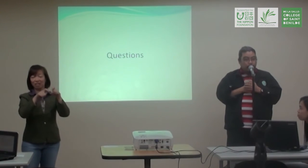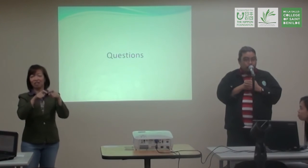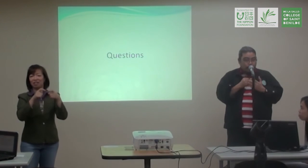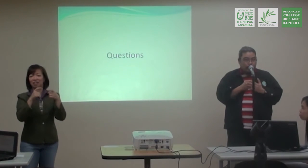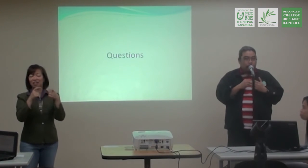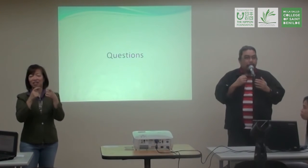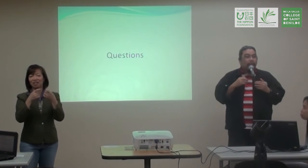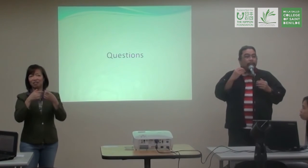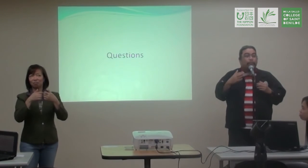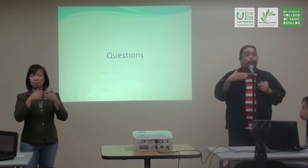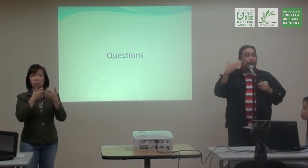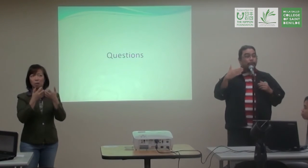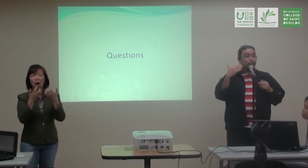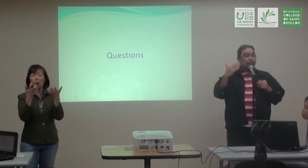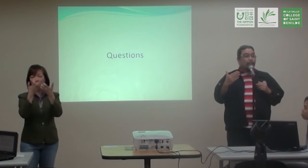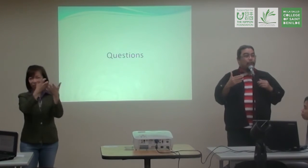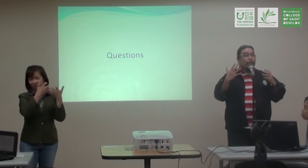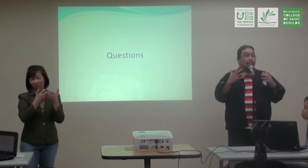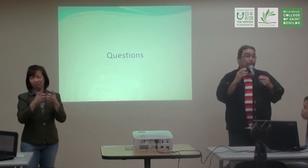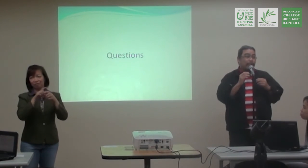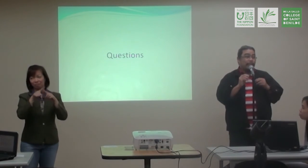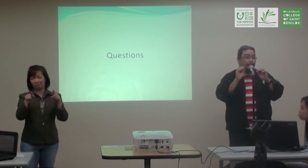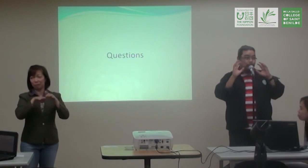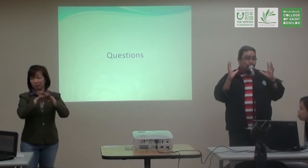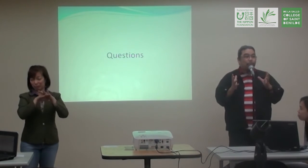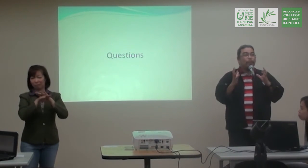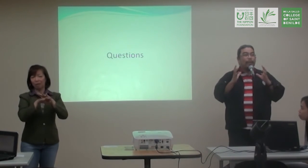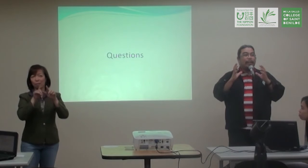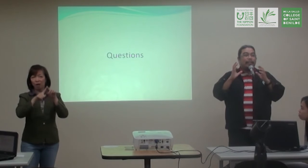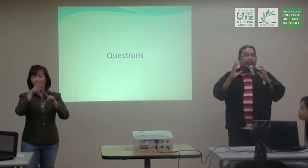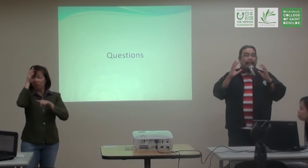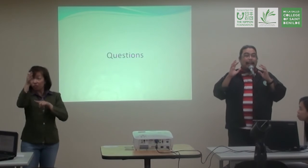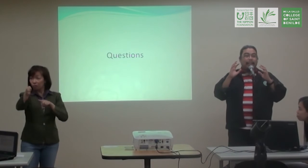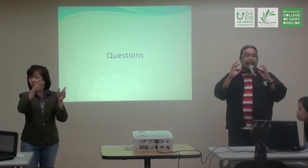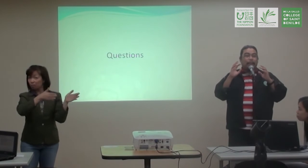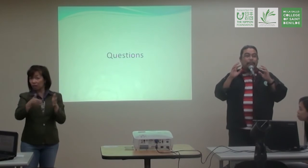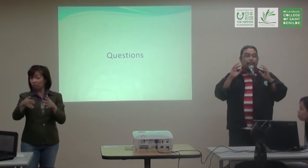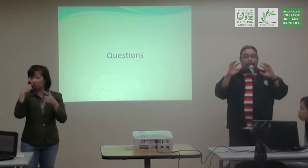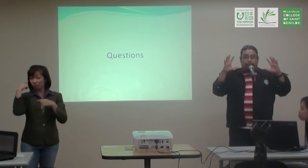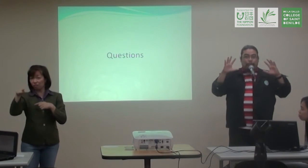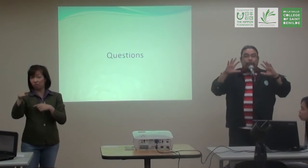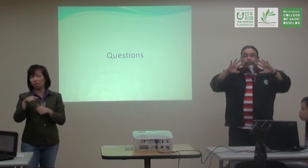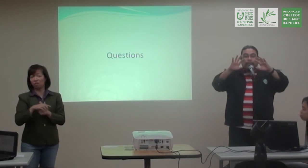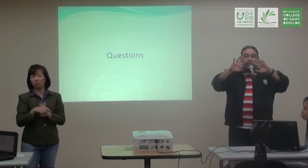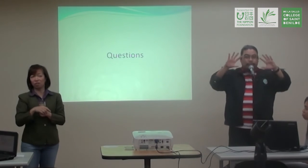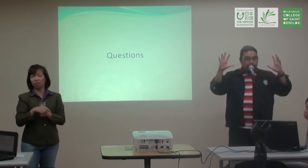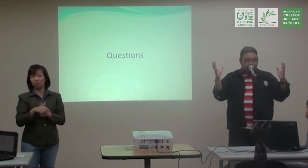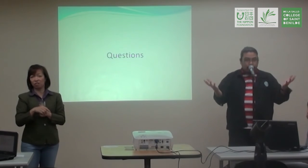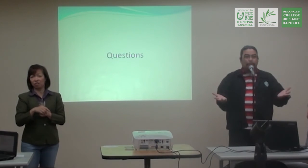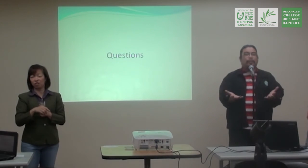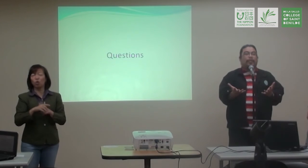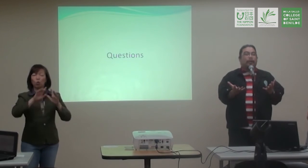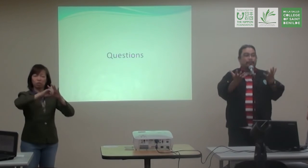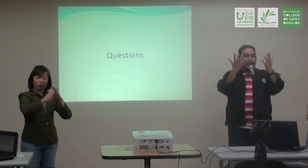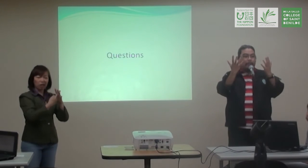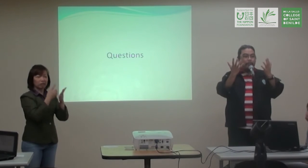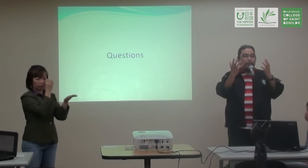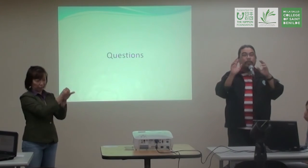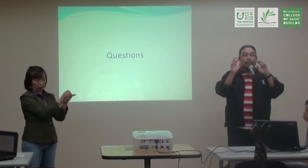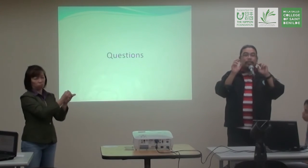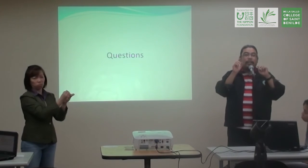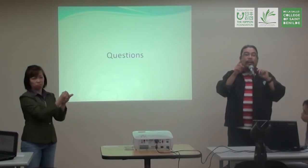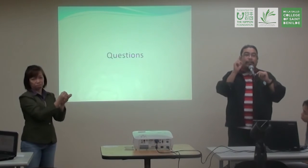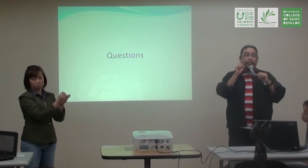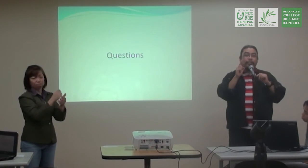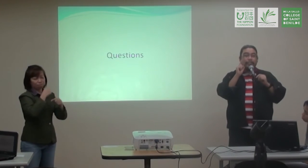accommodations we did, but there are future plans to actually do from scratch, starting from the ground